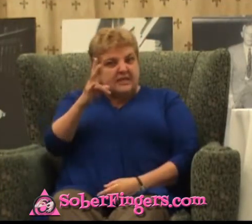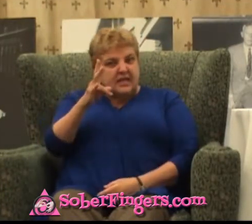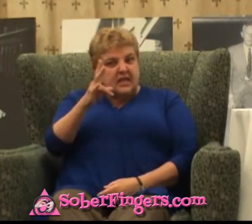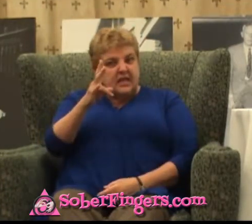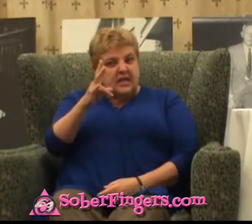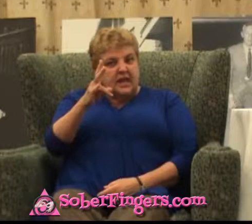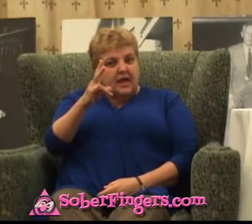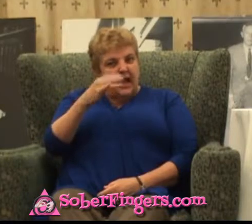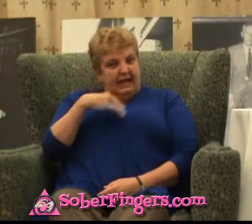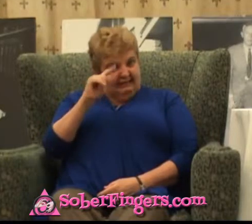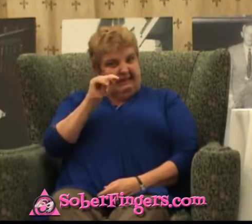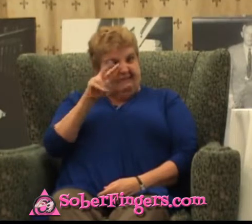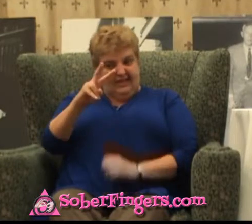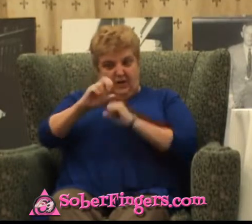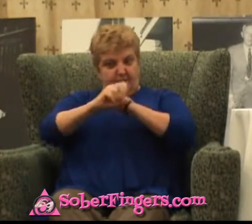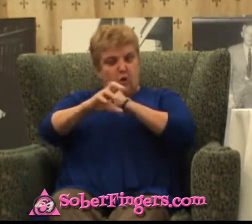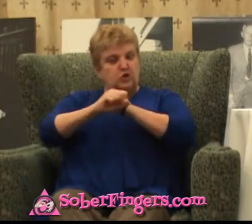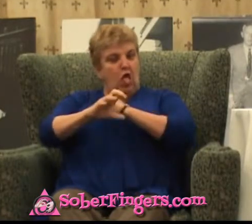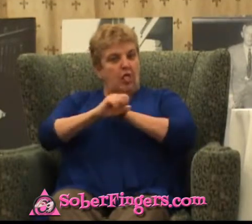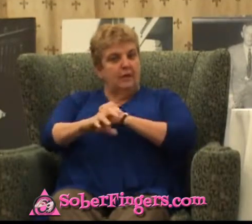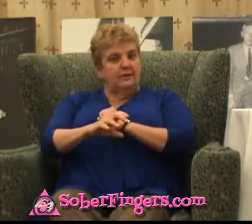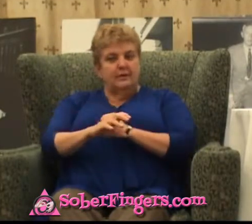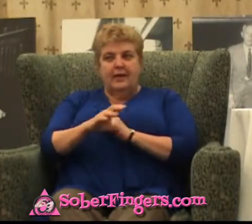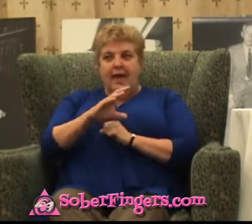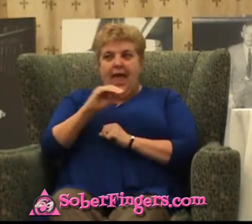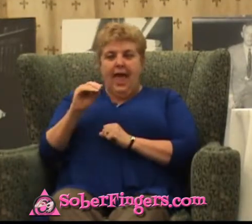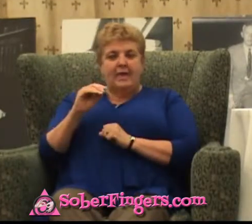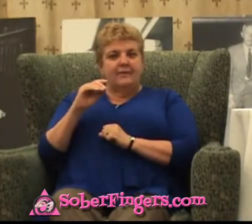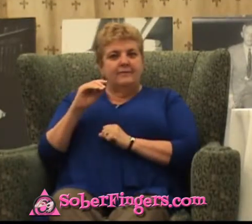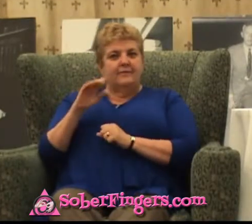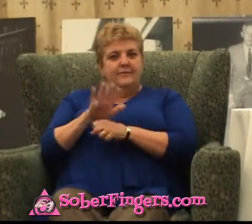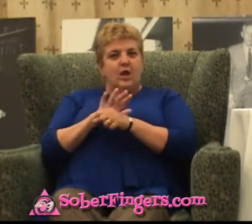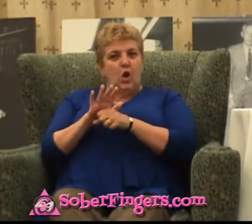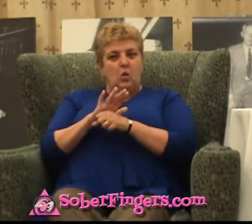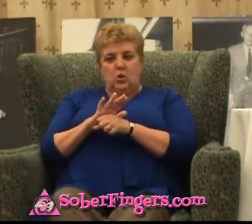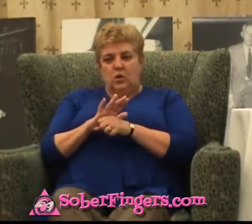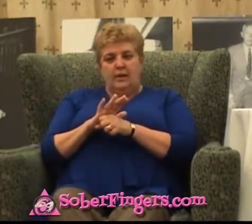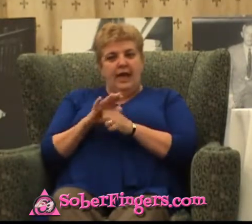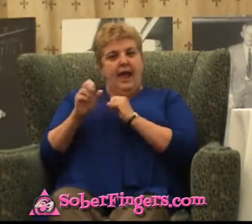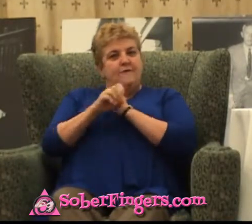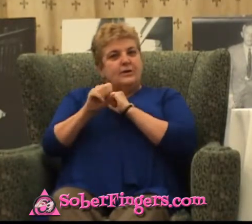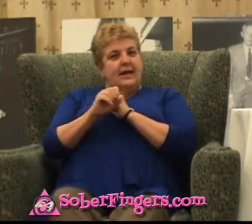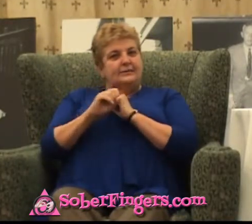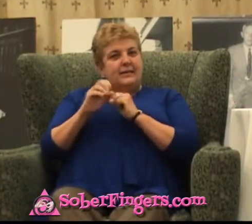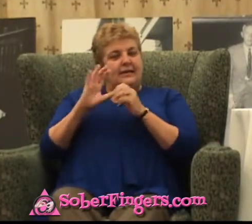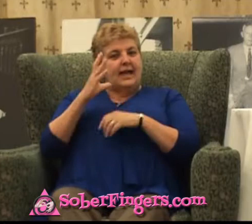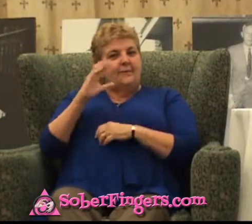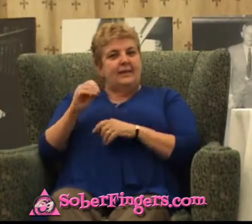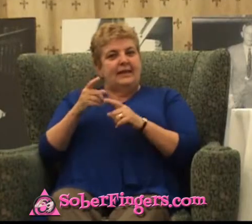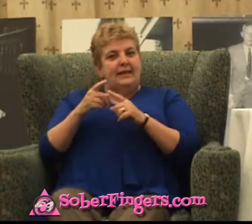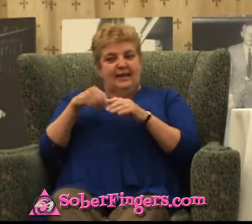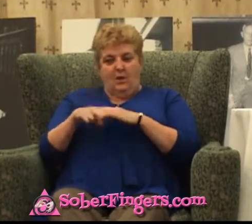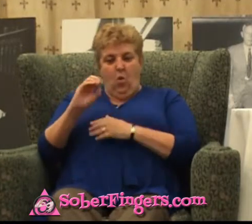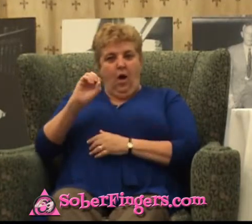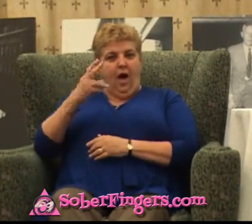and it had been noticed by a local advertising company in the capital of Ohio, and they offered me a